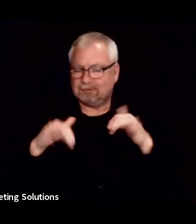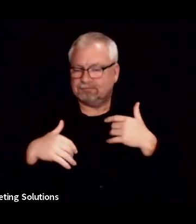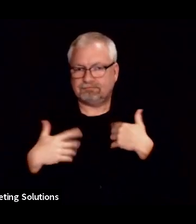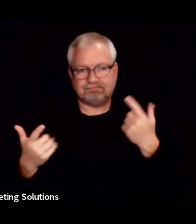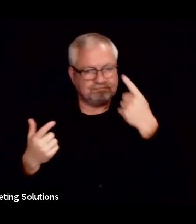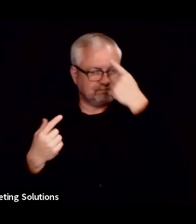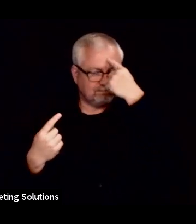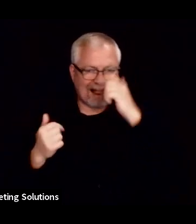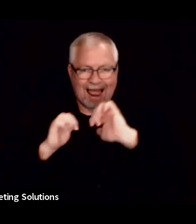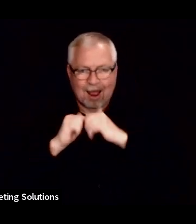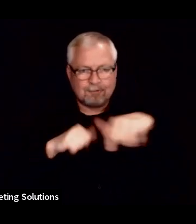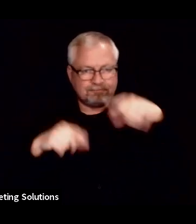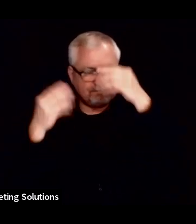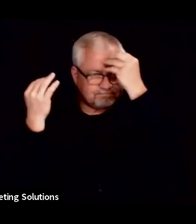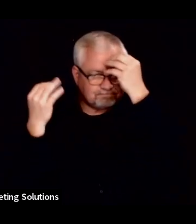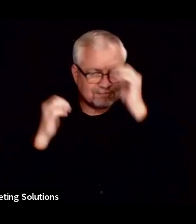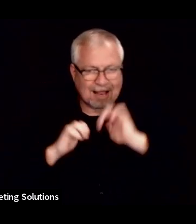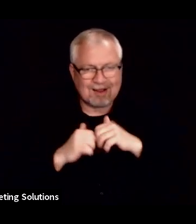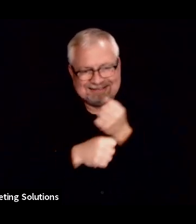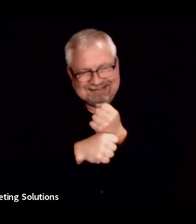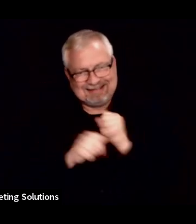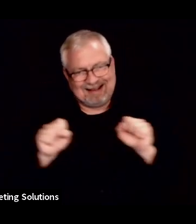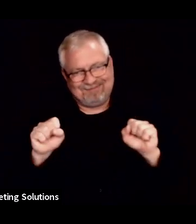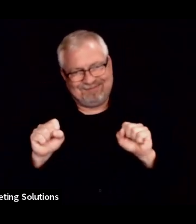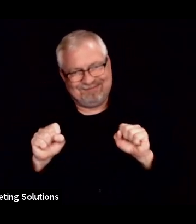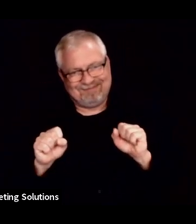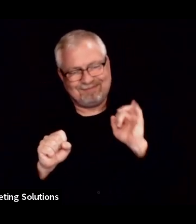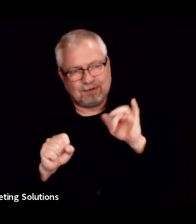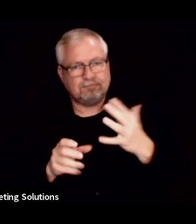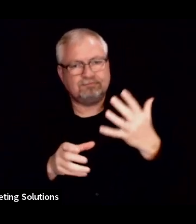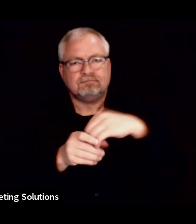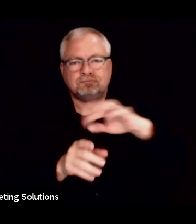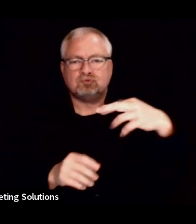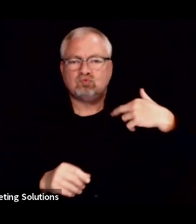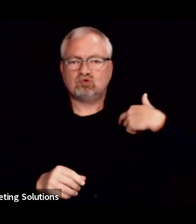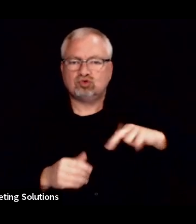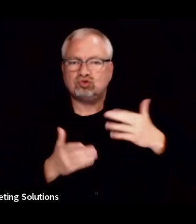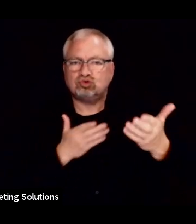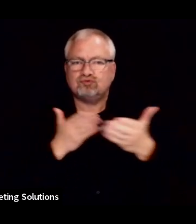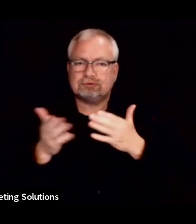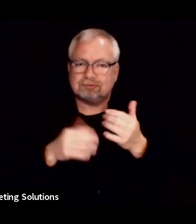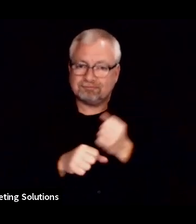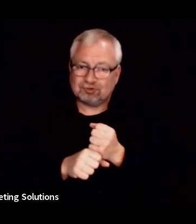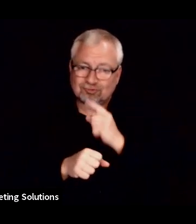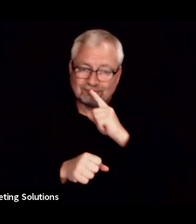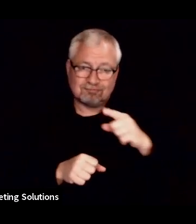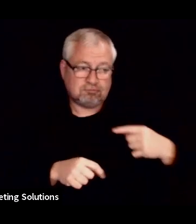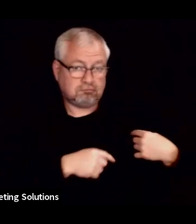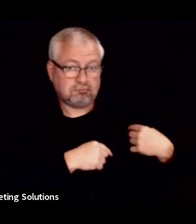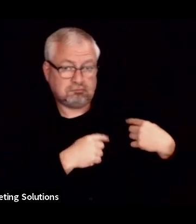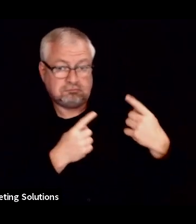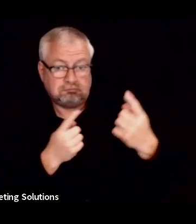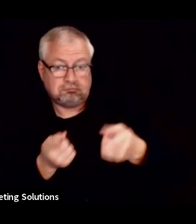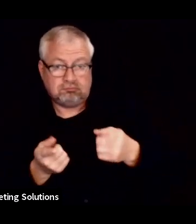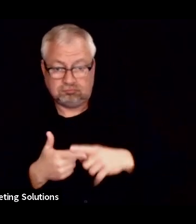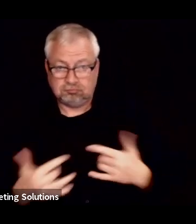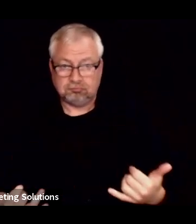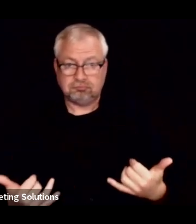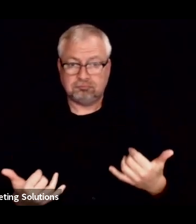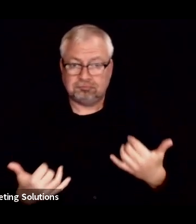religious services, which still to this point are remote